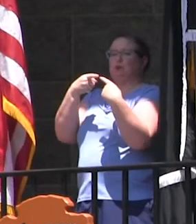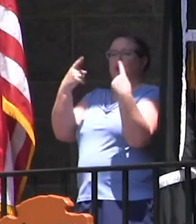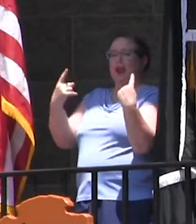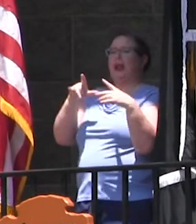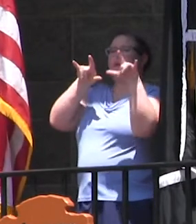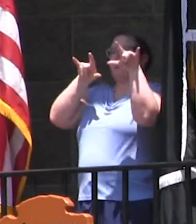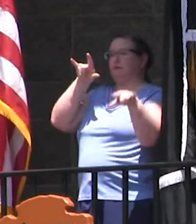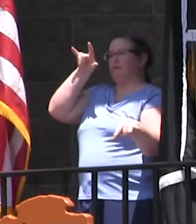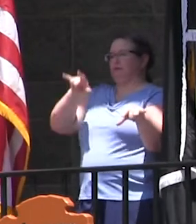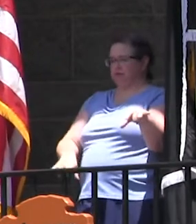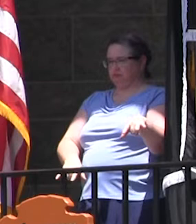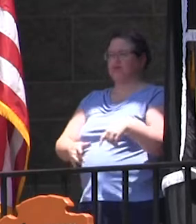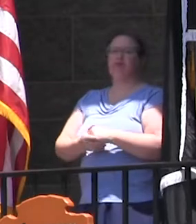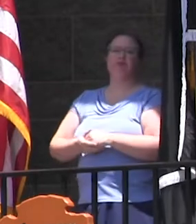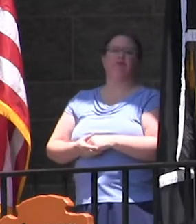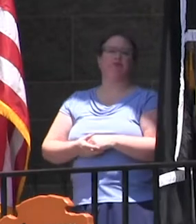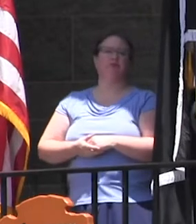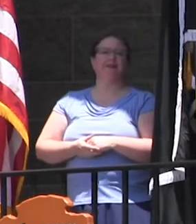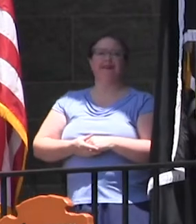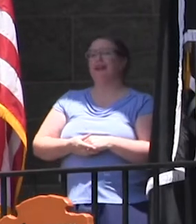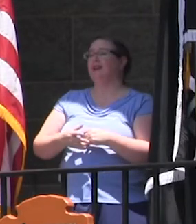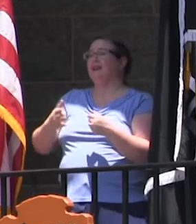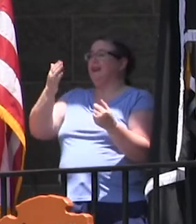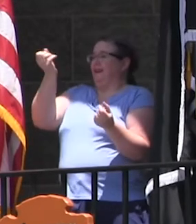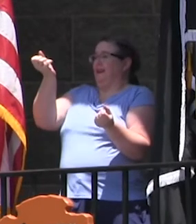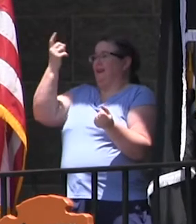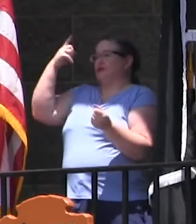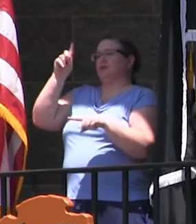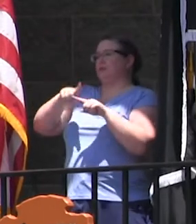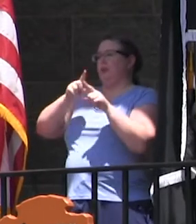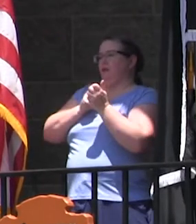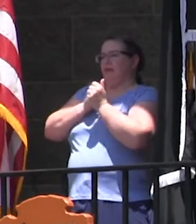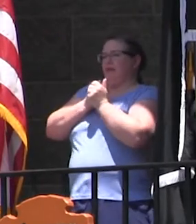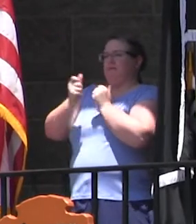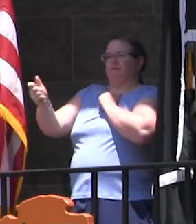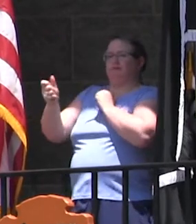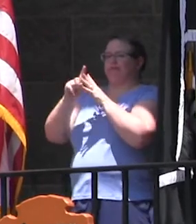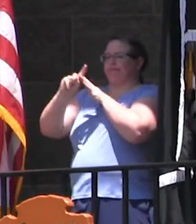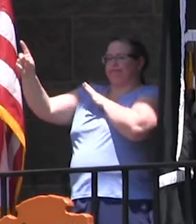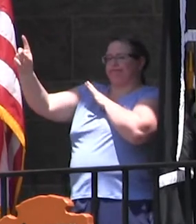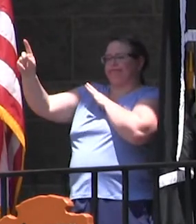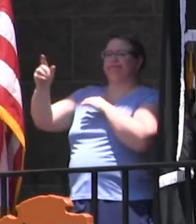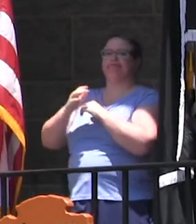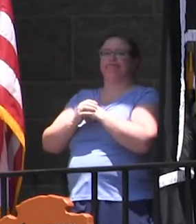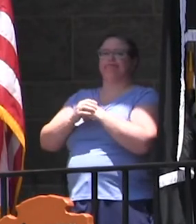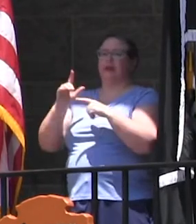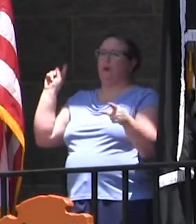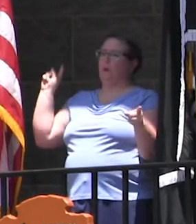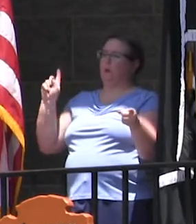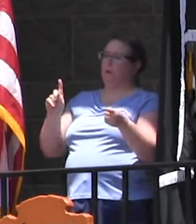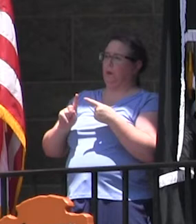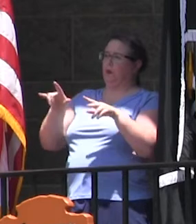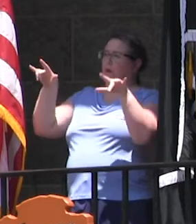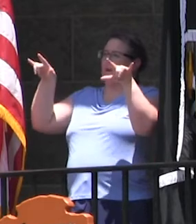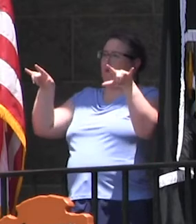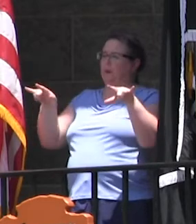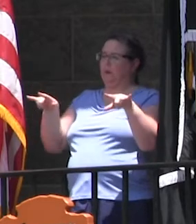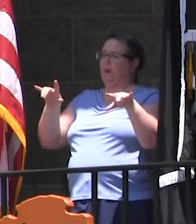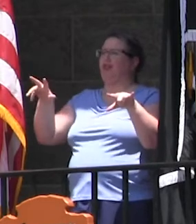Rather than evade the enemy, who by then had been concentrating fire upon his aircraft, He reduced his speed to engage a third